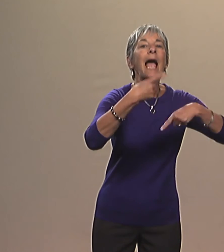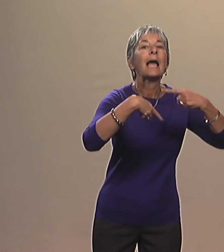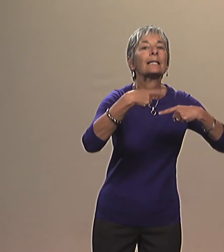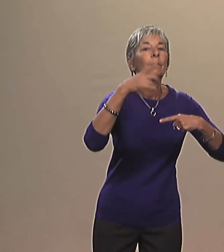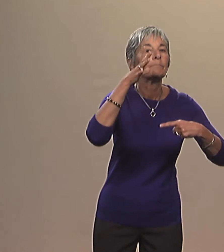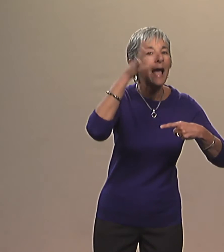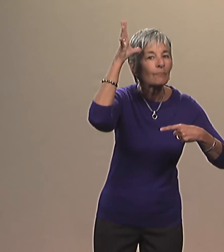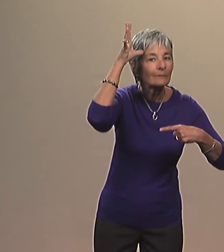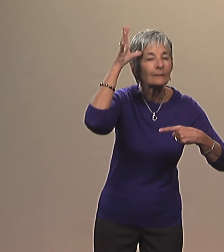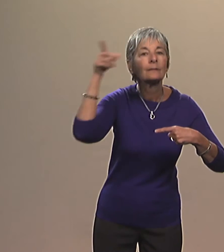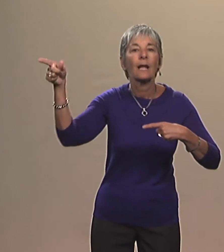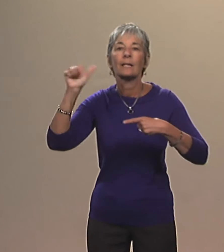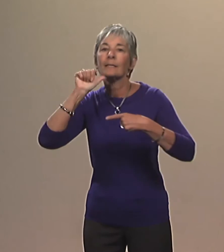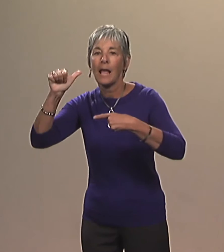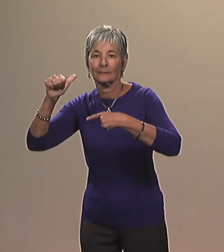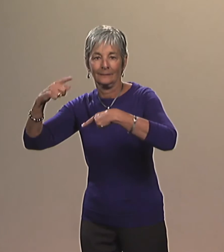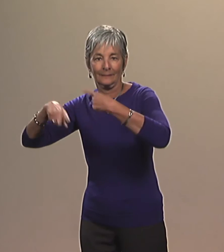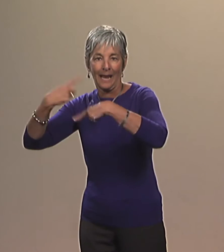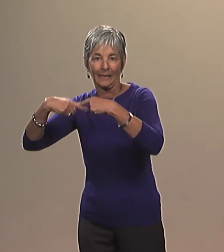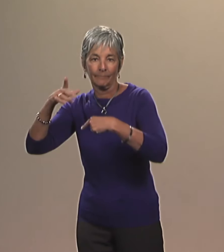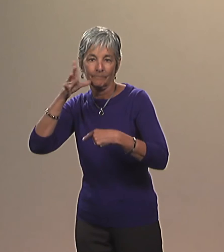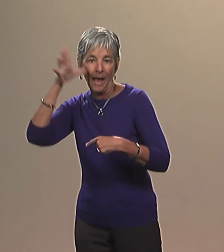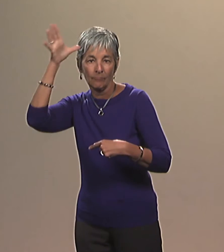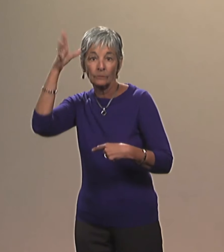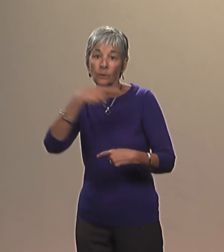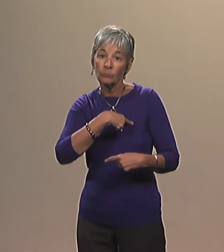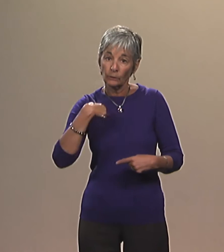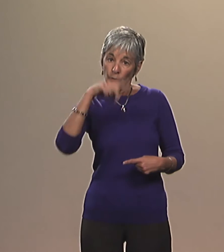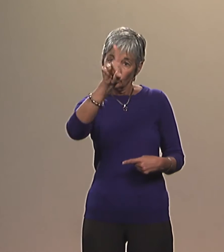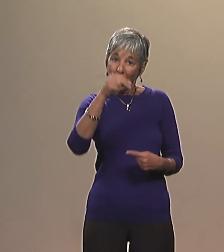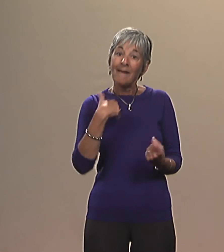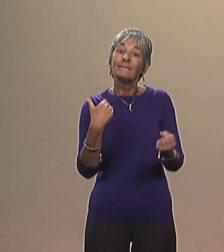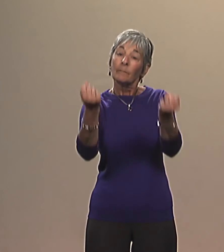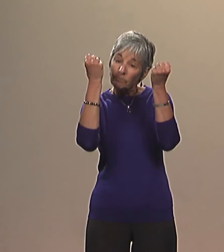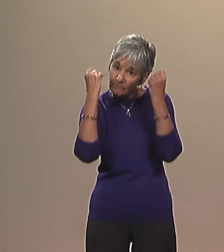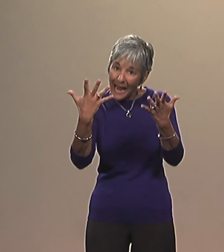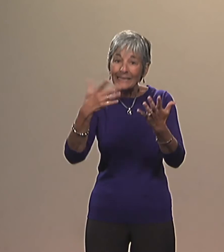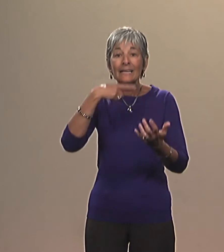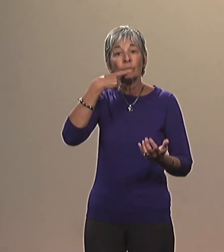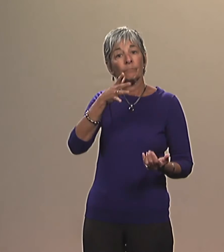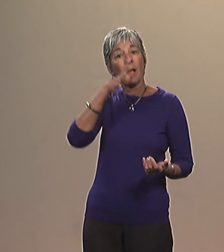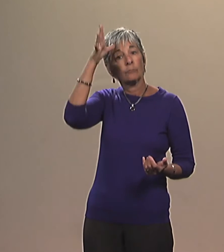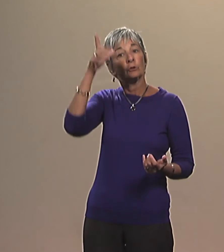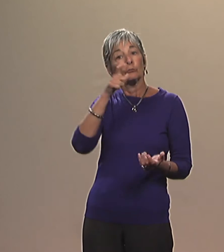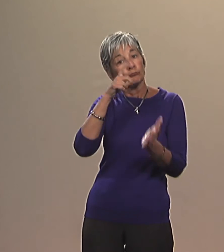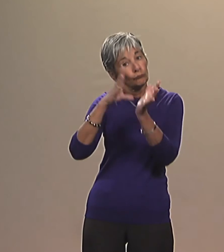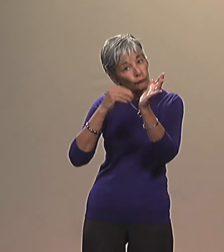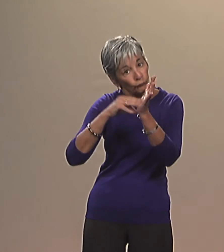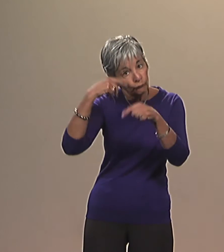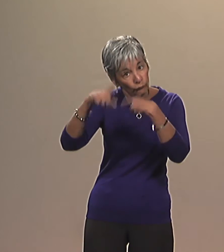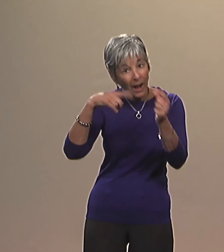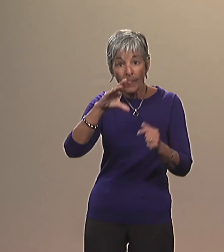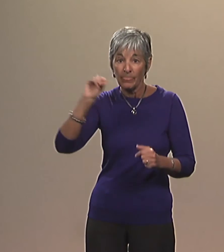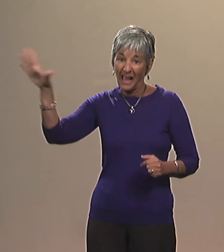There are parents who sign, and there are parents who do not. We have many hearing parents who use sign language, and their children do